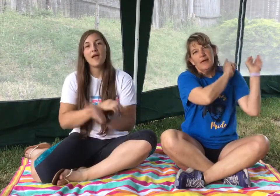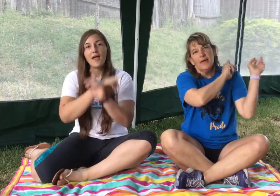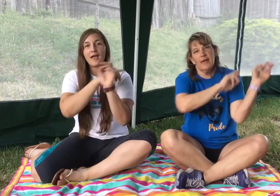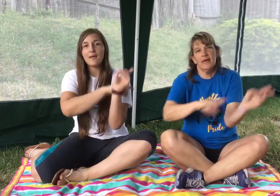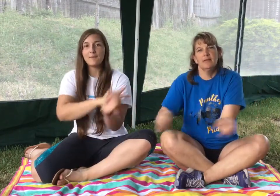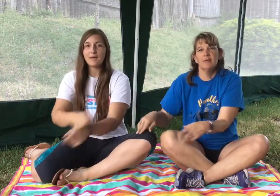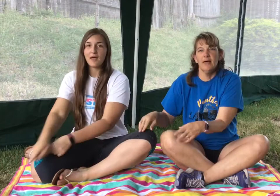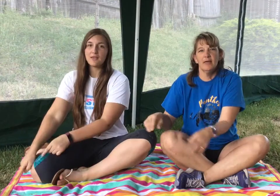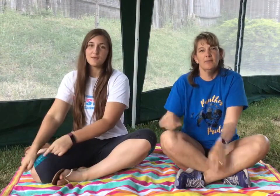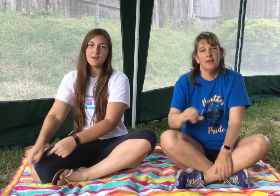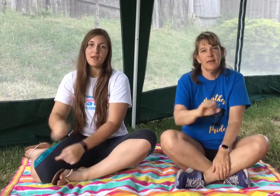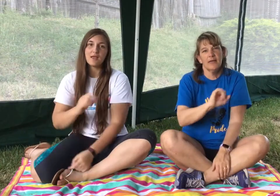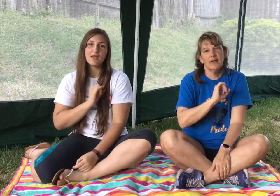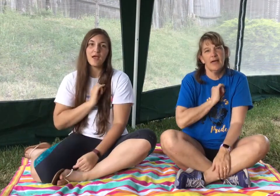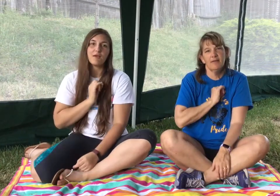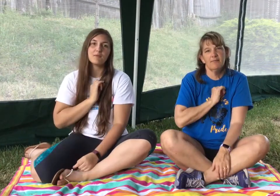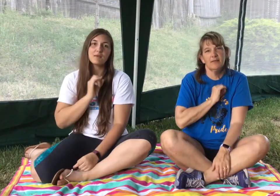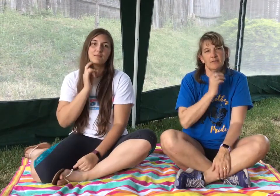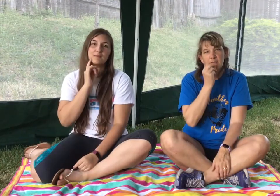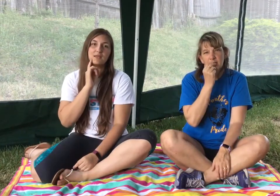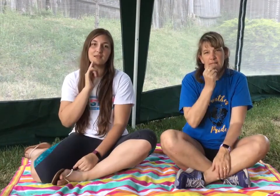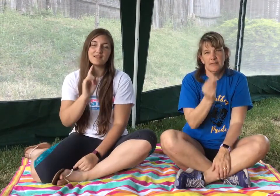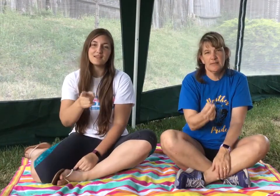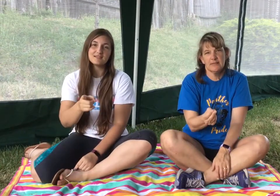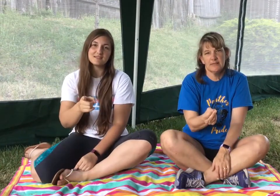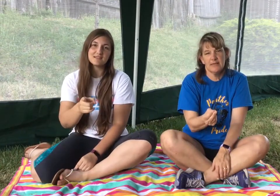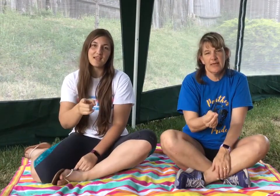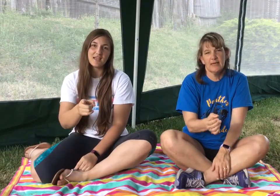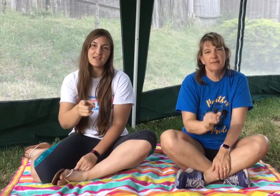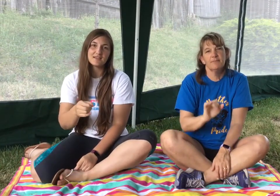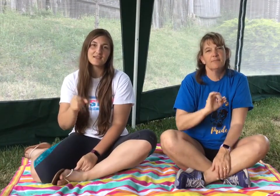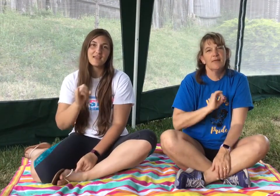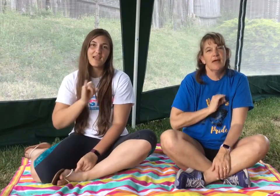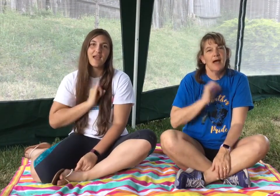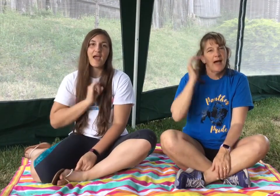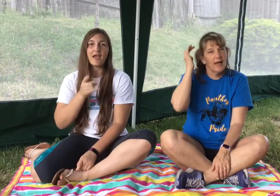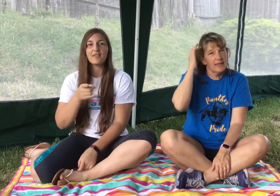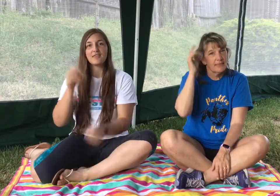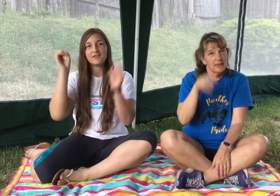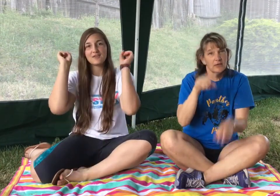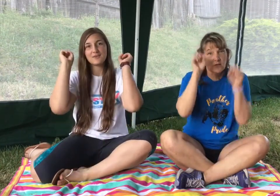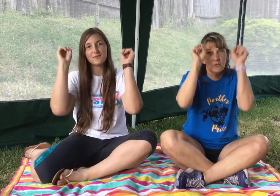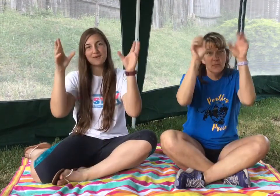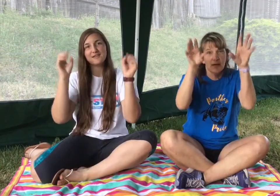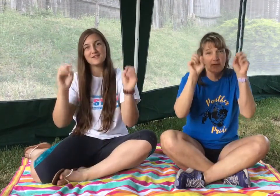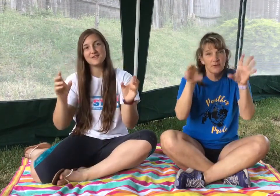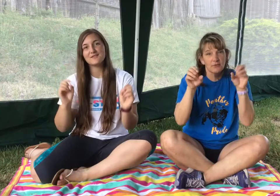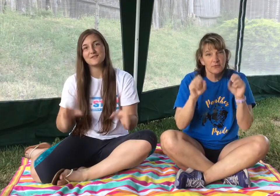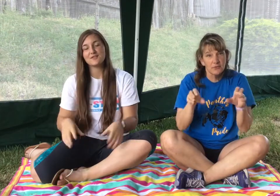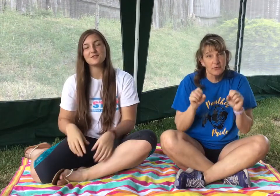new. And by the way, I've been meaning to say, I think you're wonderful